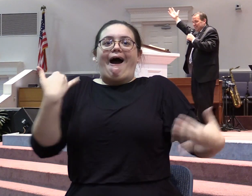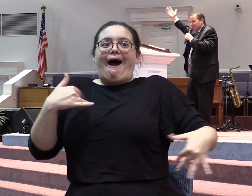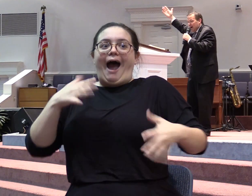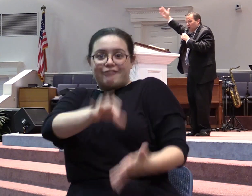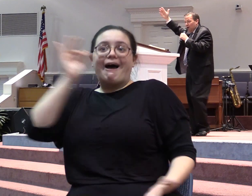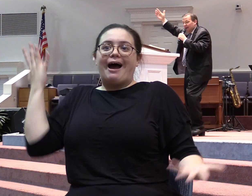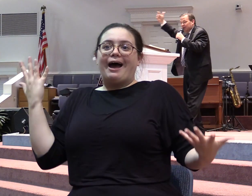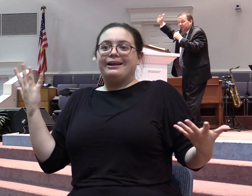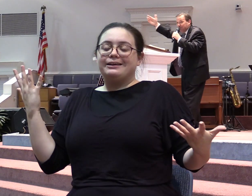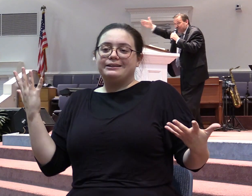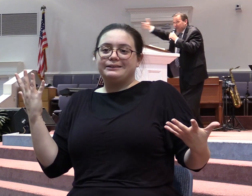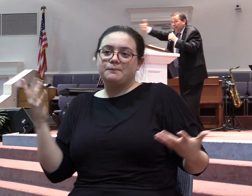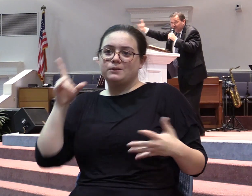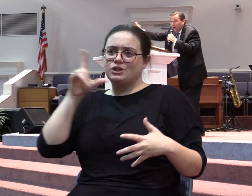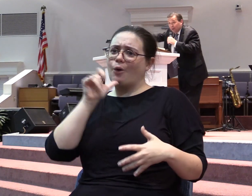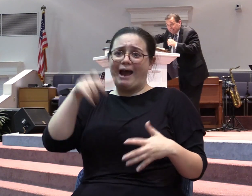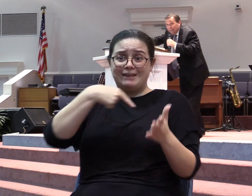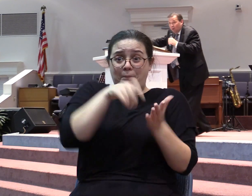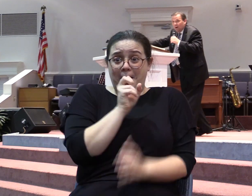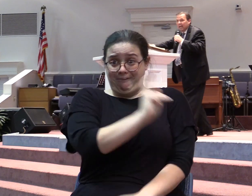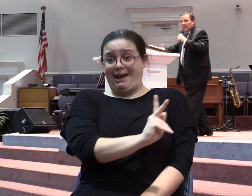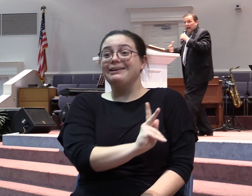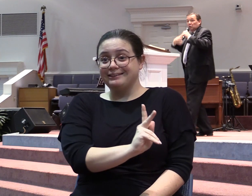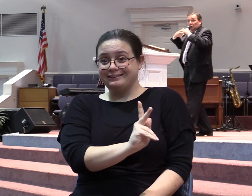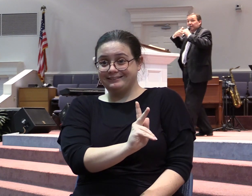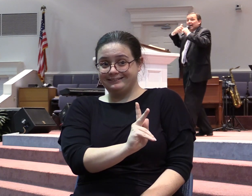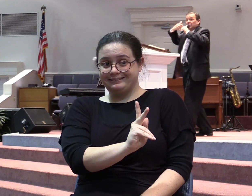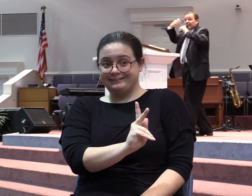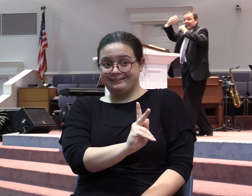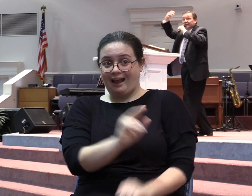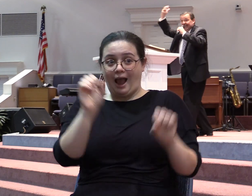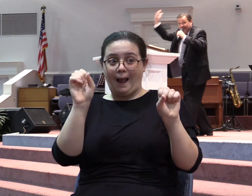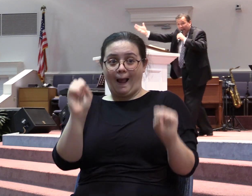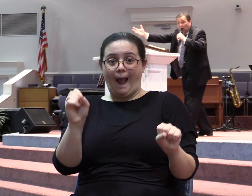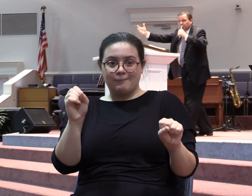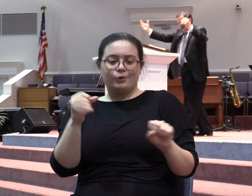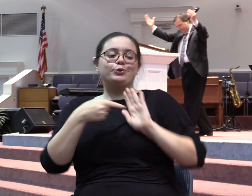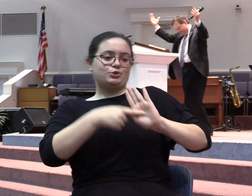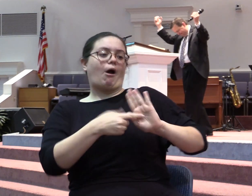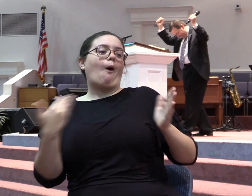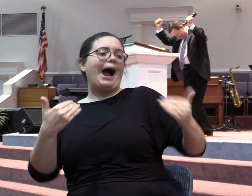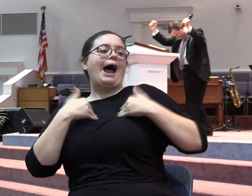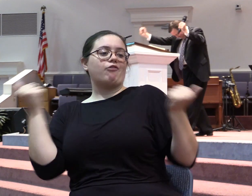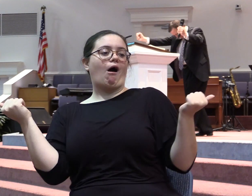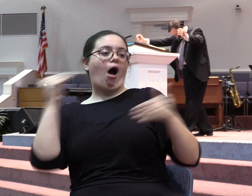Yes. Because I'm not going to have to pay for it now. I'm going to be able to give an account.